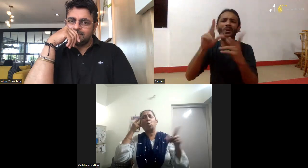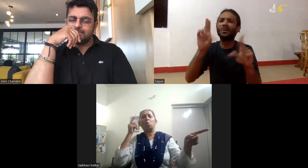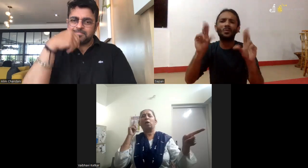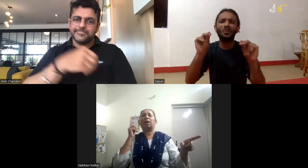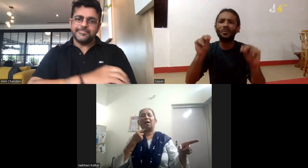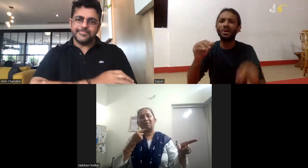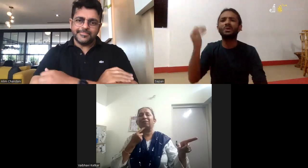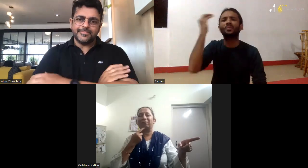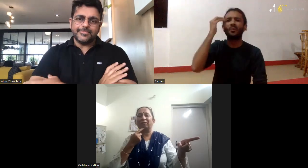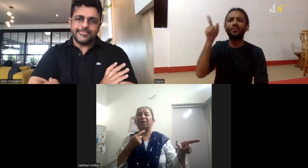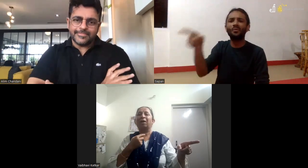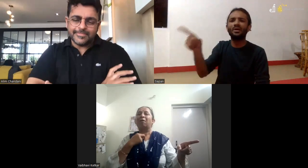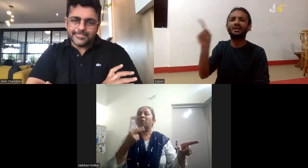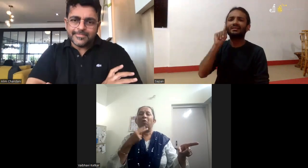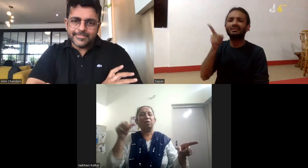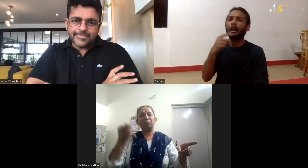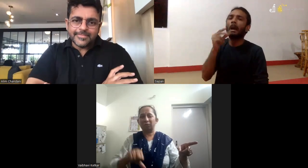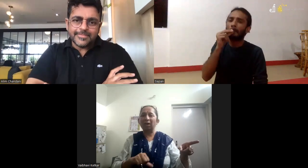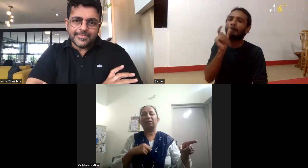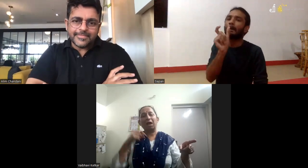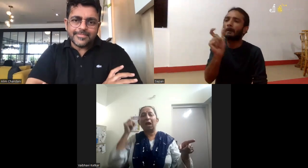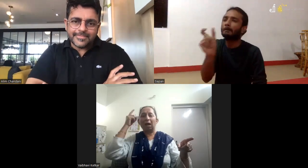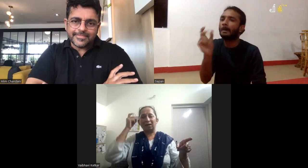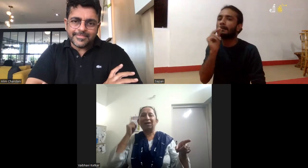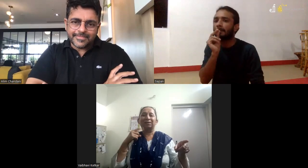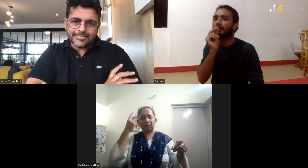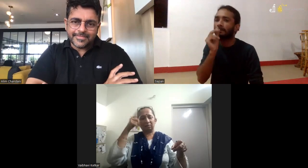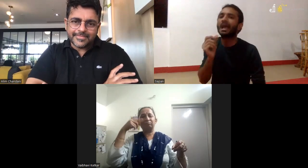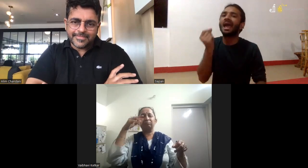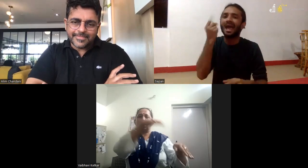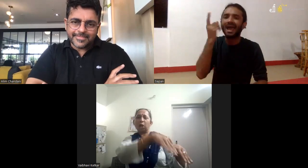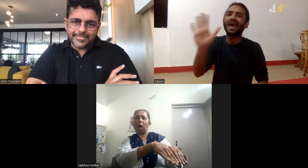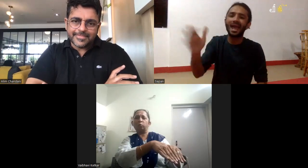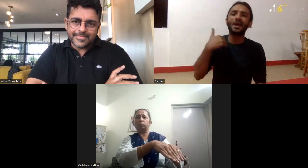easy, to have all the people at one place. It will take time.